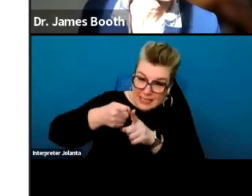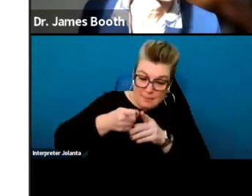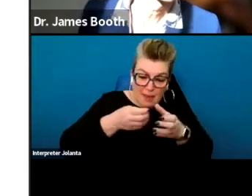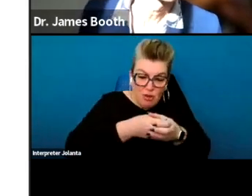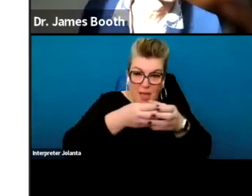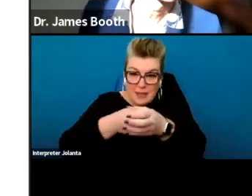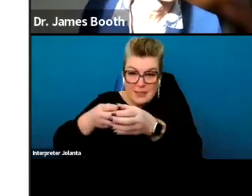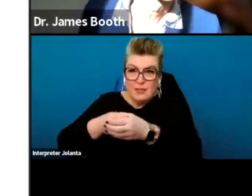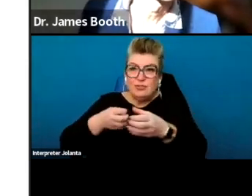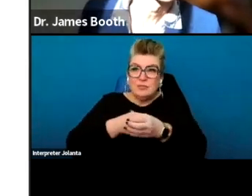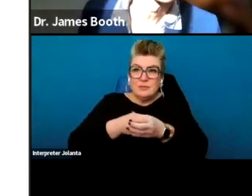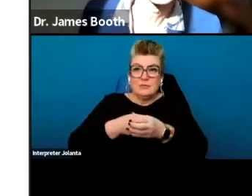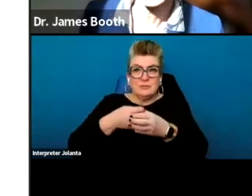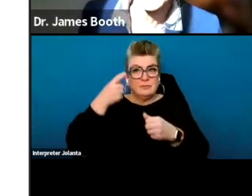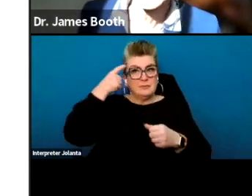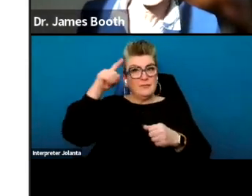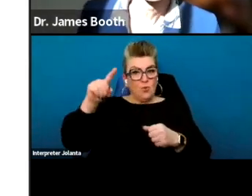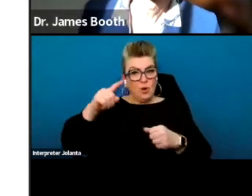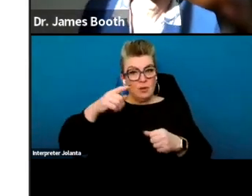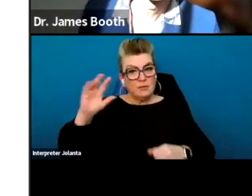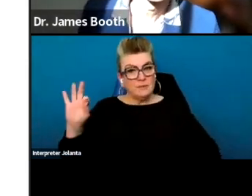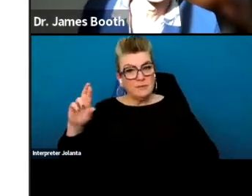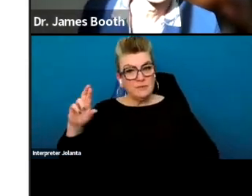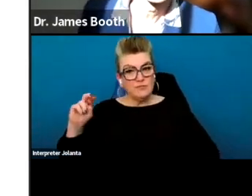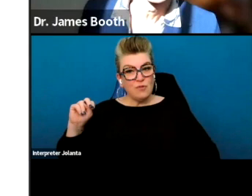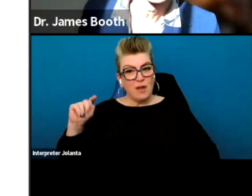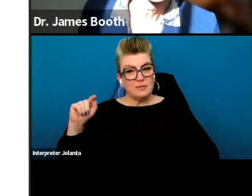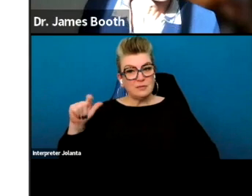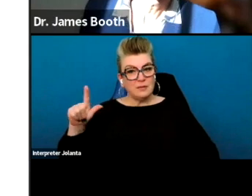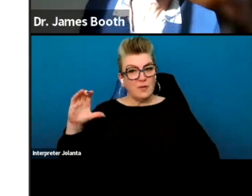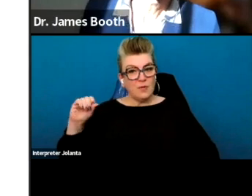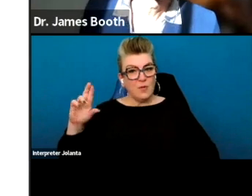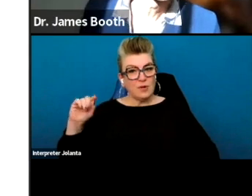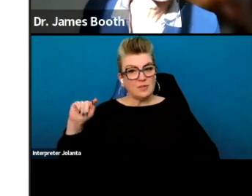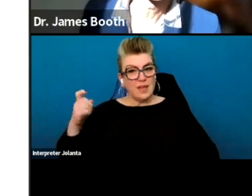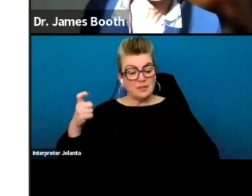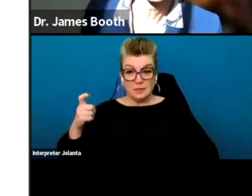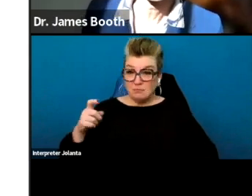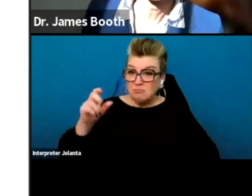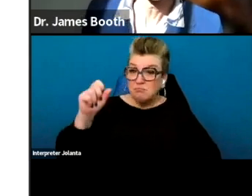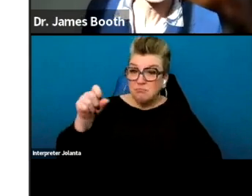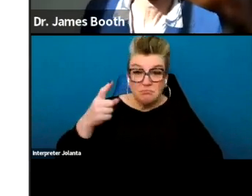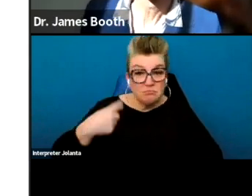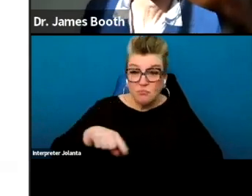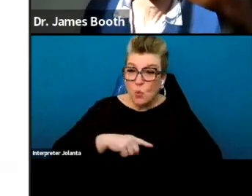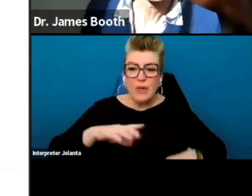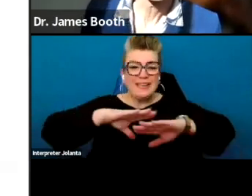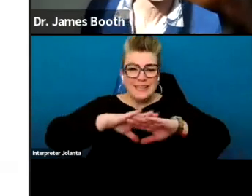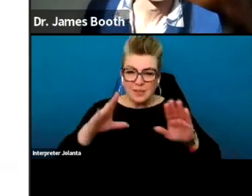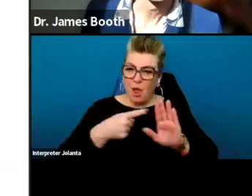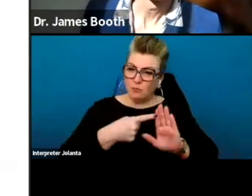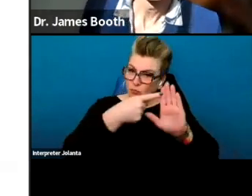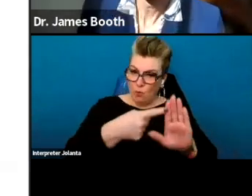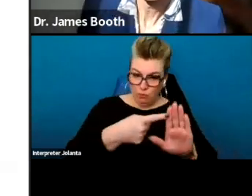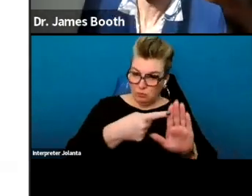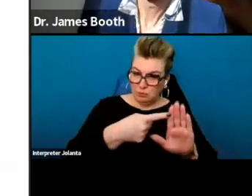specialization in frontal cortex. And we did not show specialization in frontal